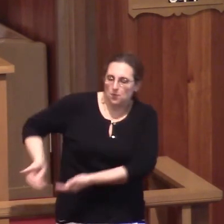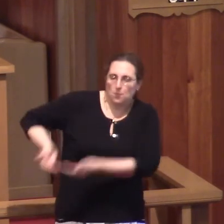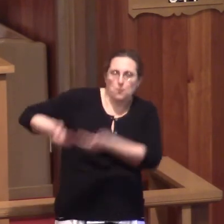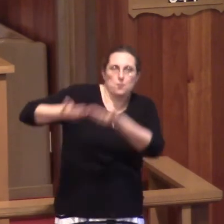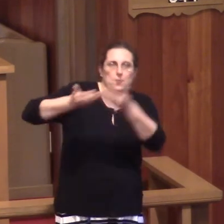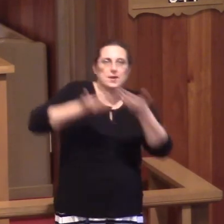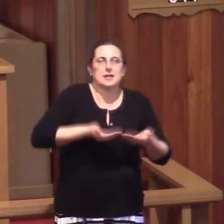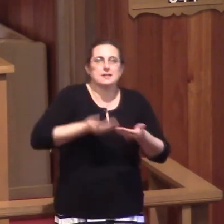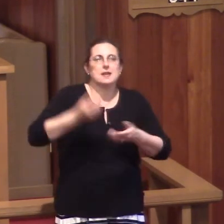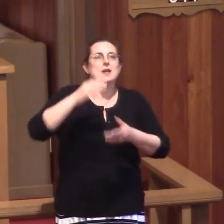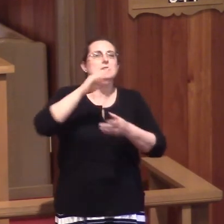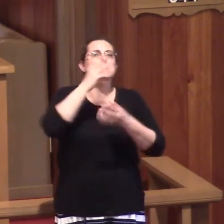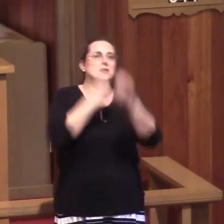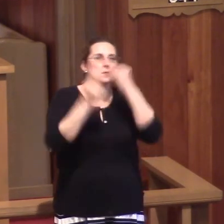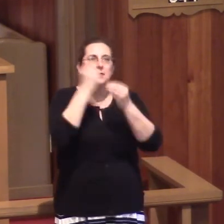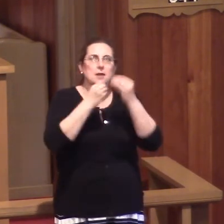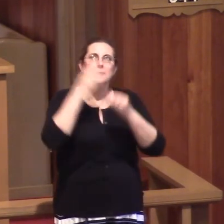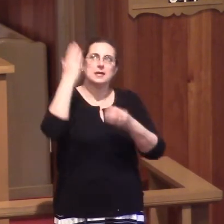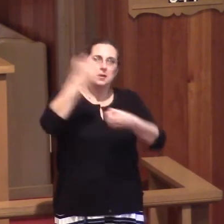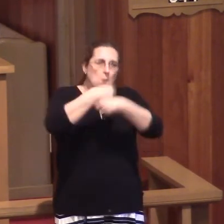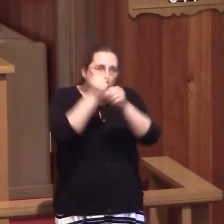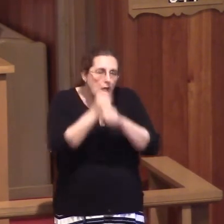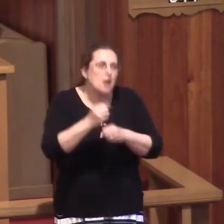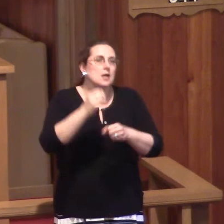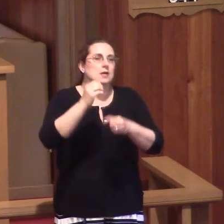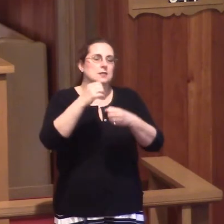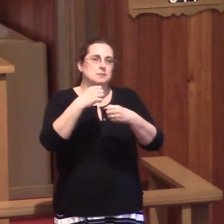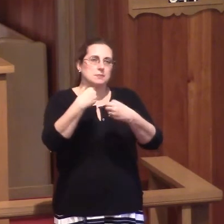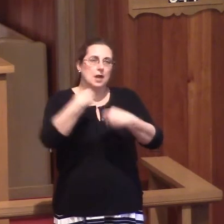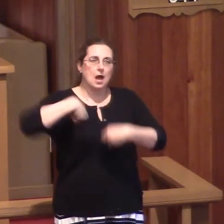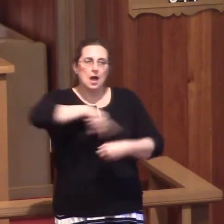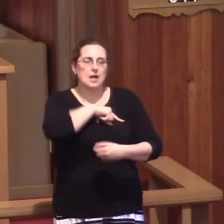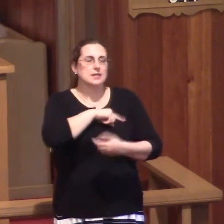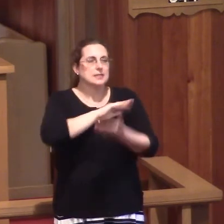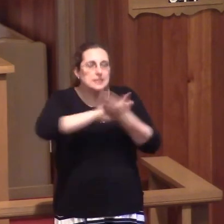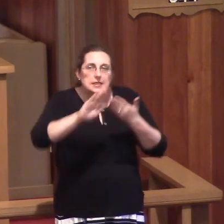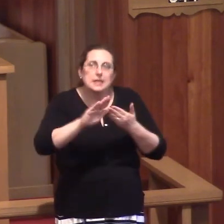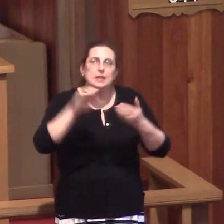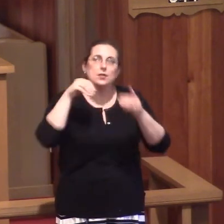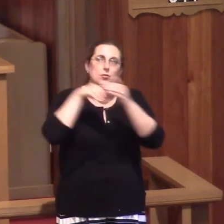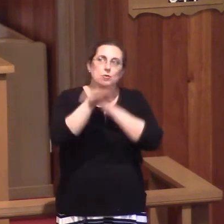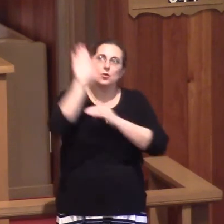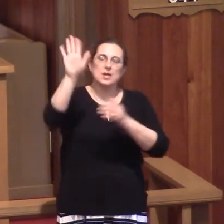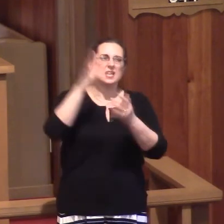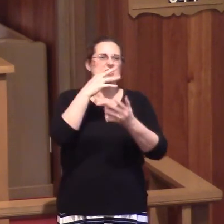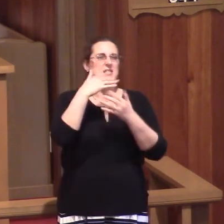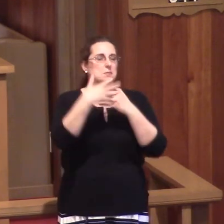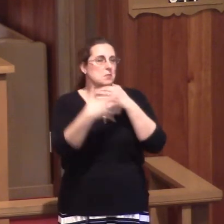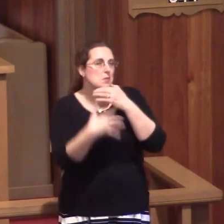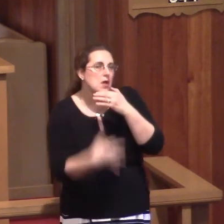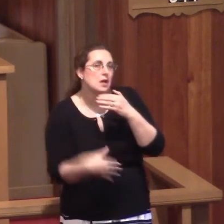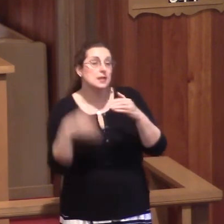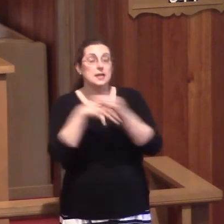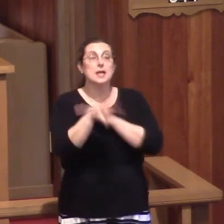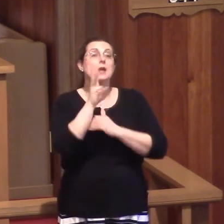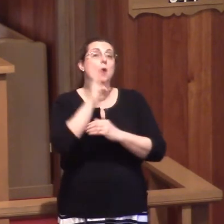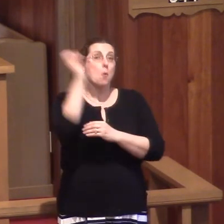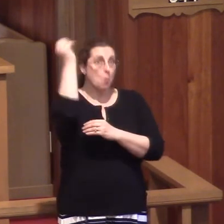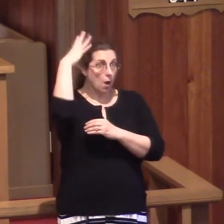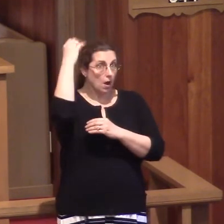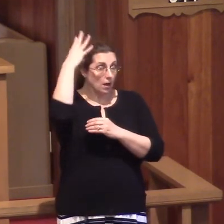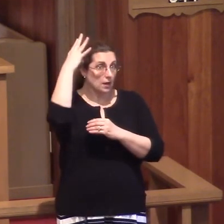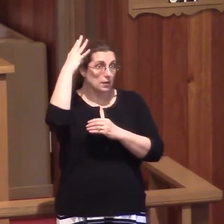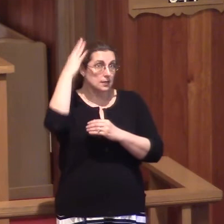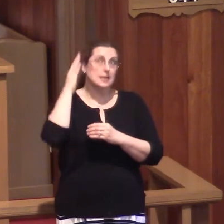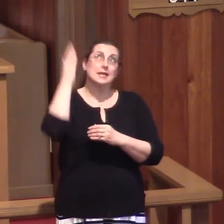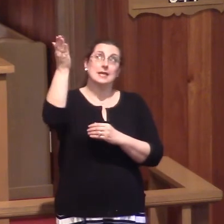washes us In his blood And makes us Presentable And clean. In the waters Of holy baptism He cleanses us As